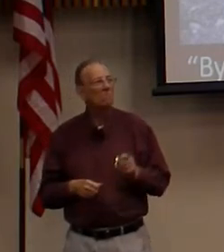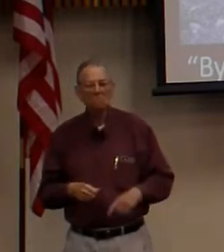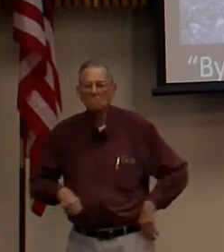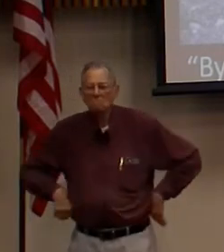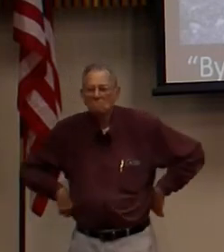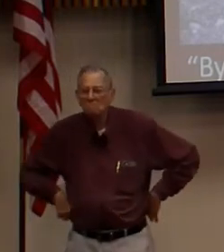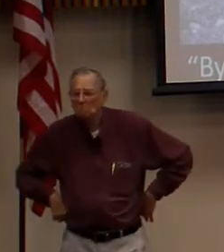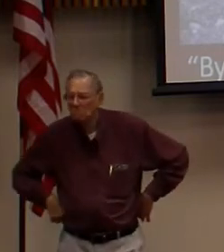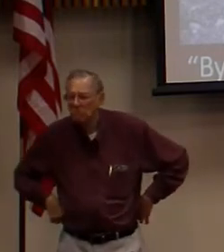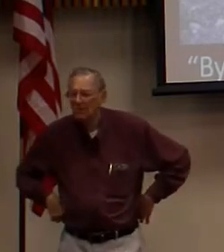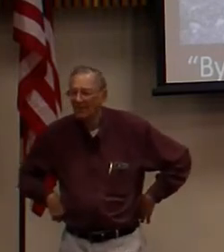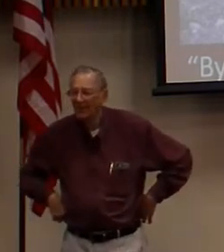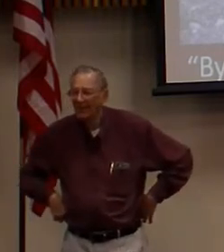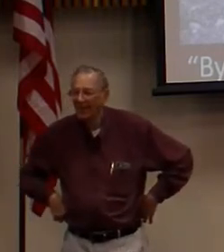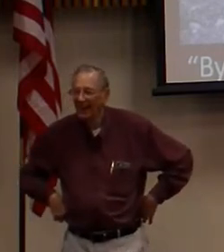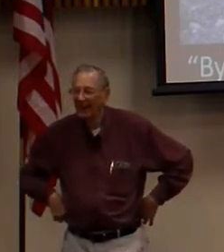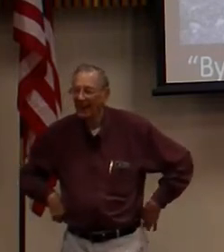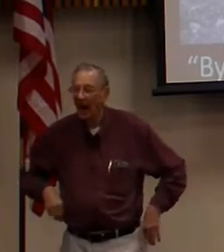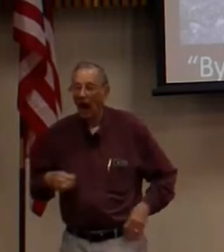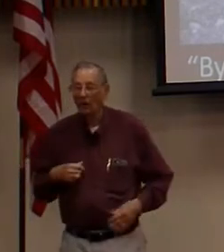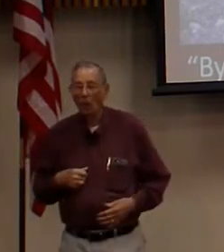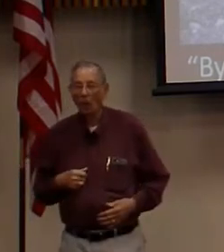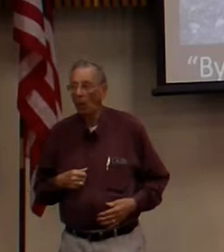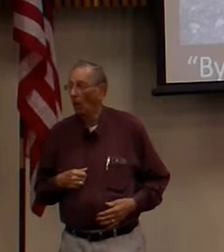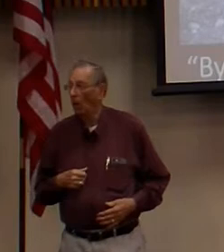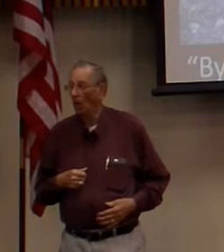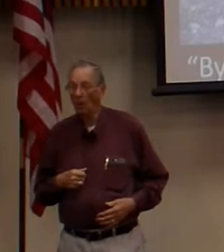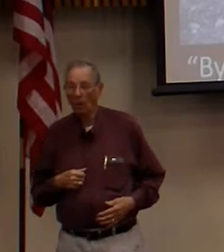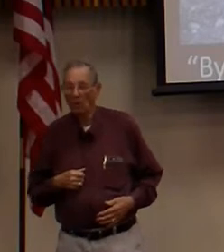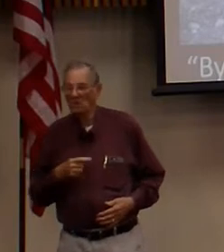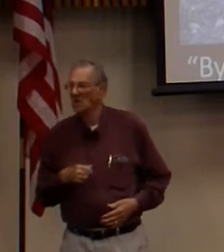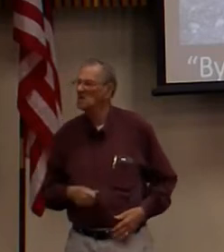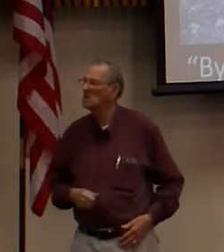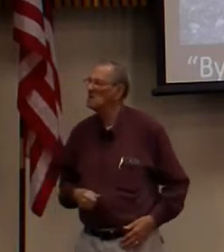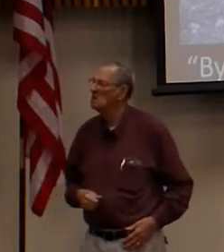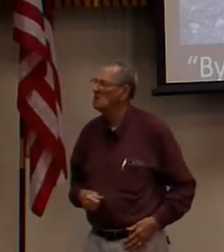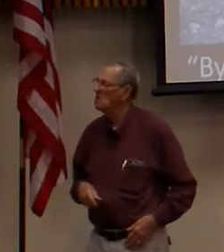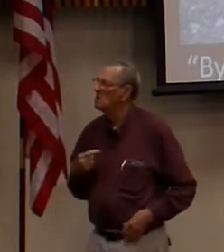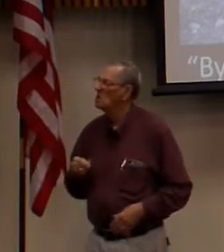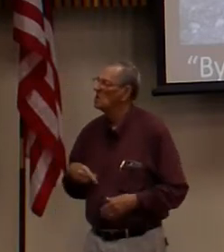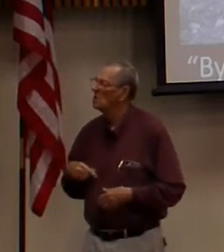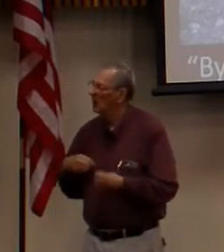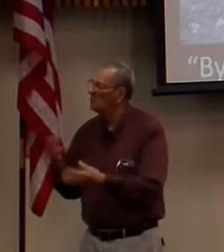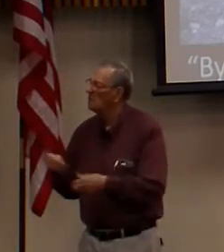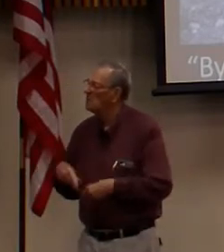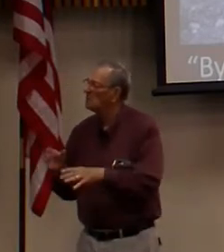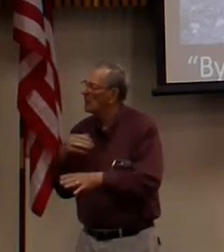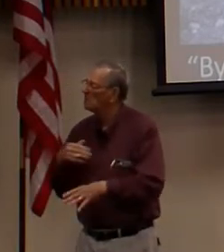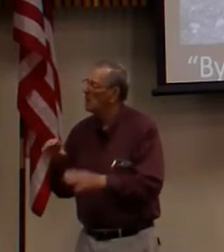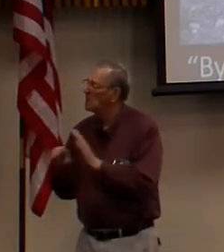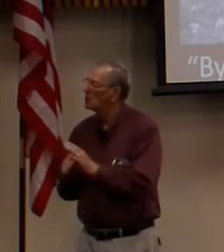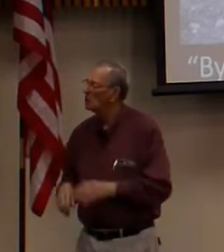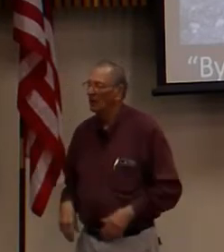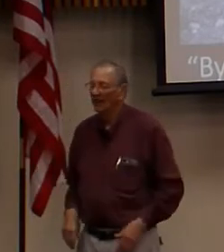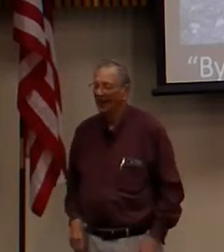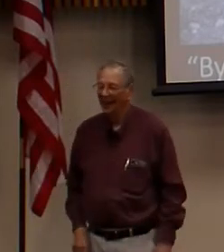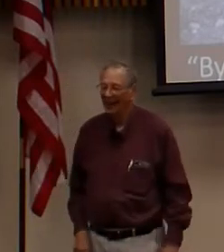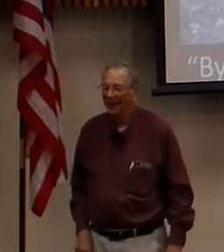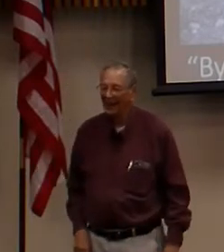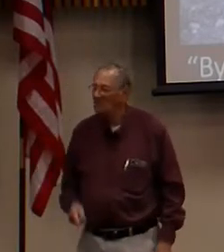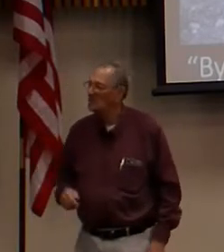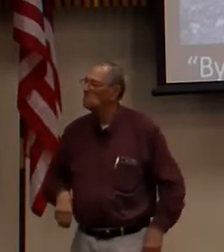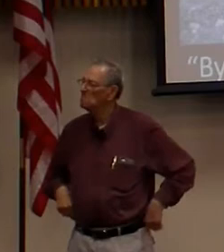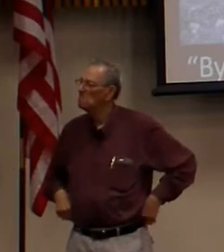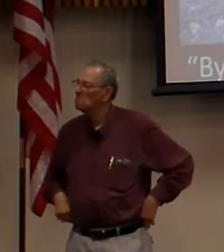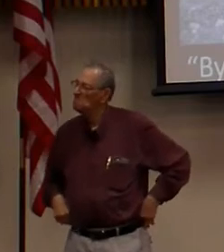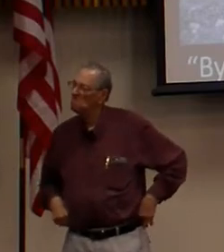frown on her face, and I thought to myself, she's saying, who said you could take my picture, buddy? You know, but then she just kind